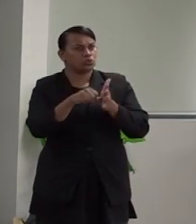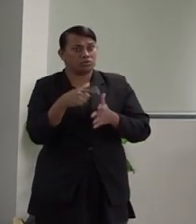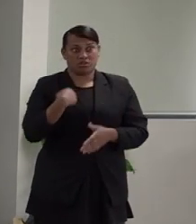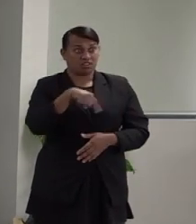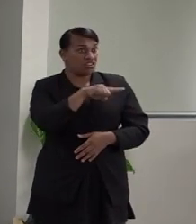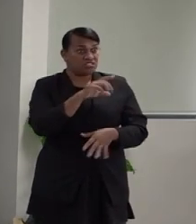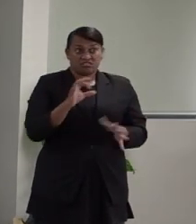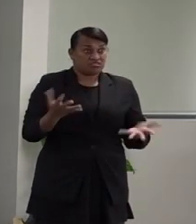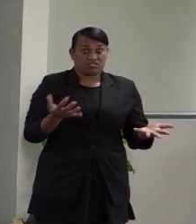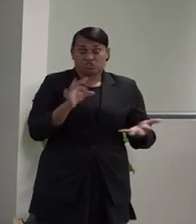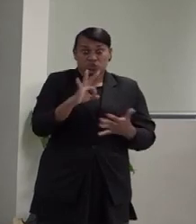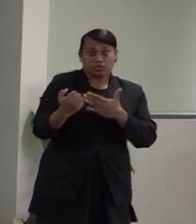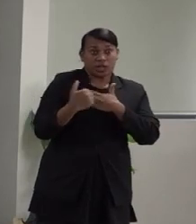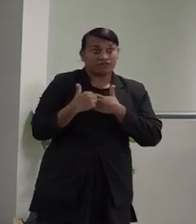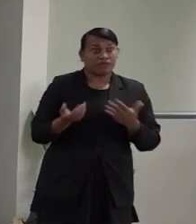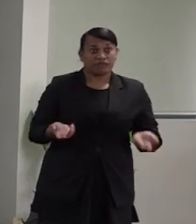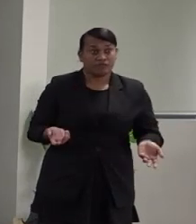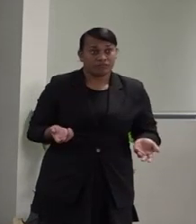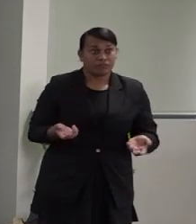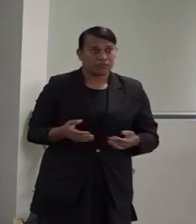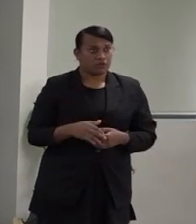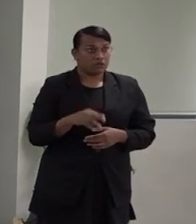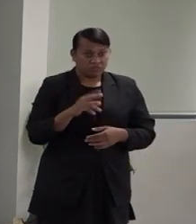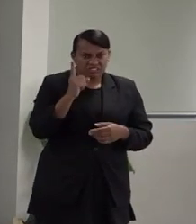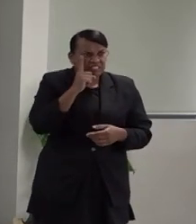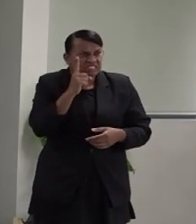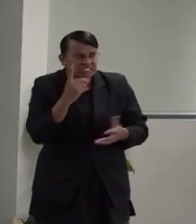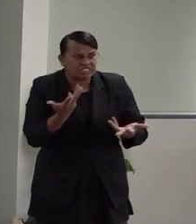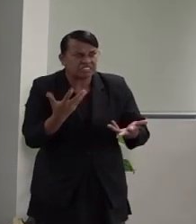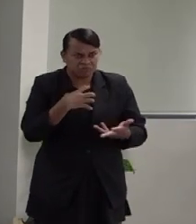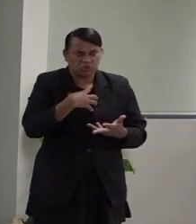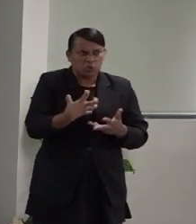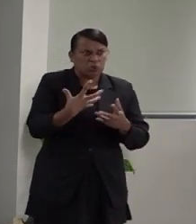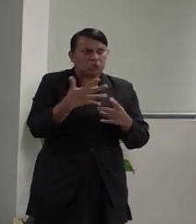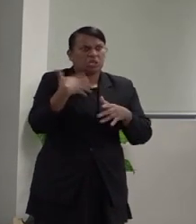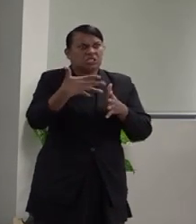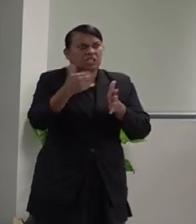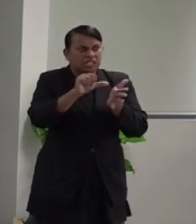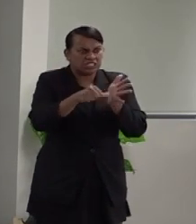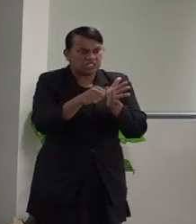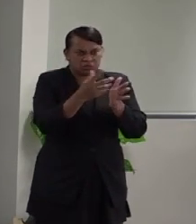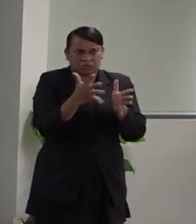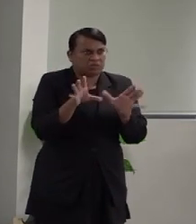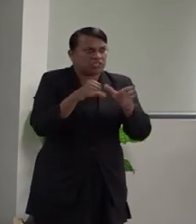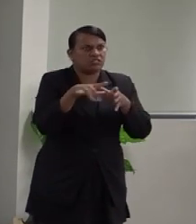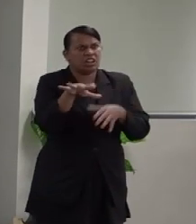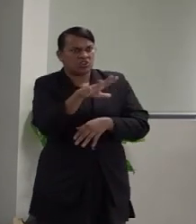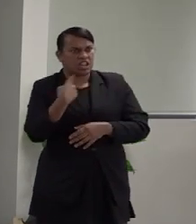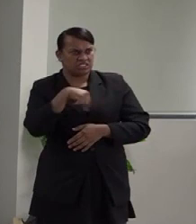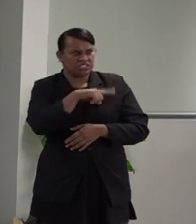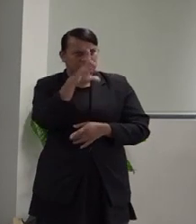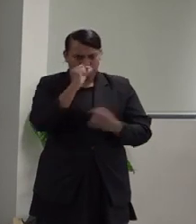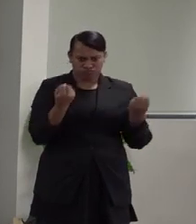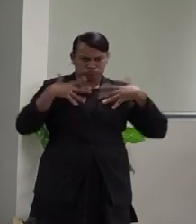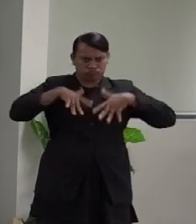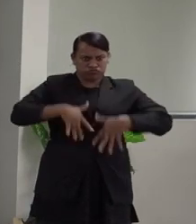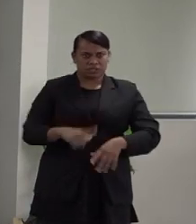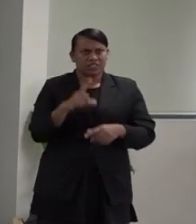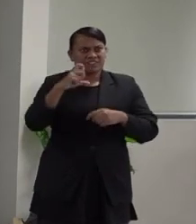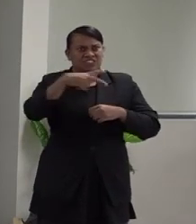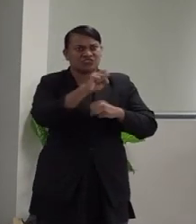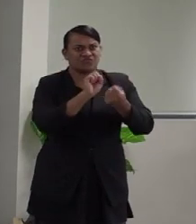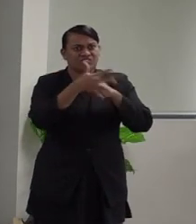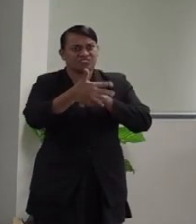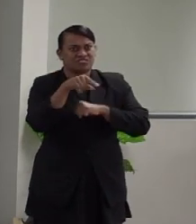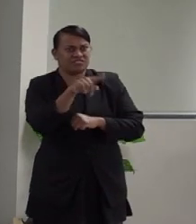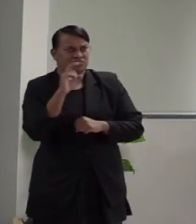Though some age groups will see more deadly effects, all of us can catch the virus and pass it on to others. All of